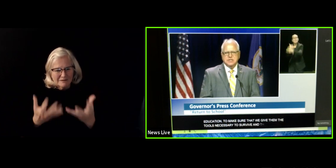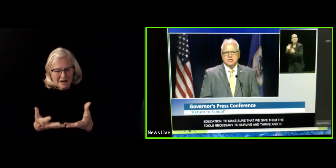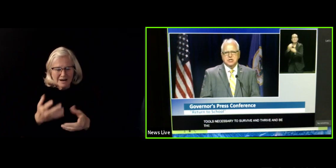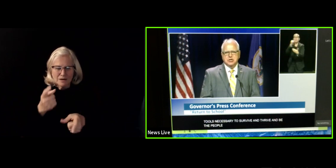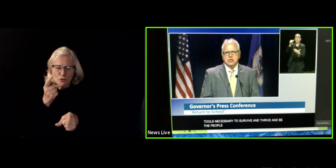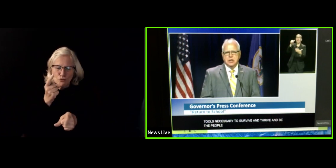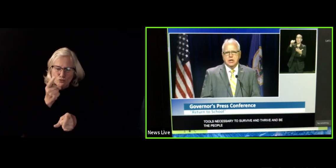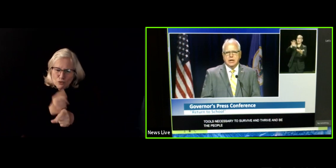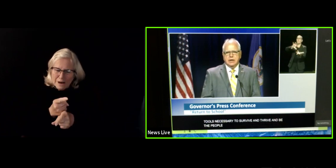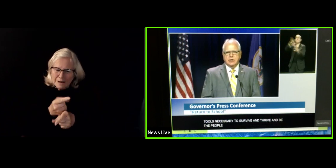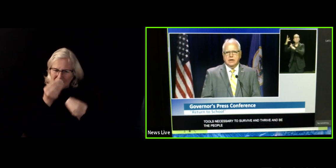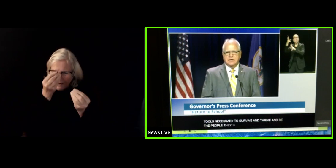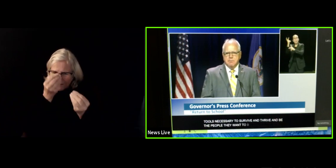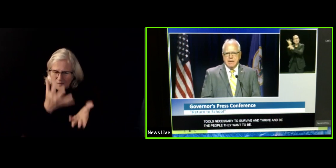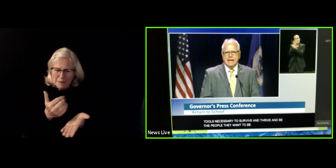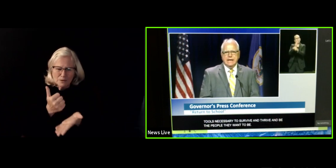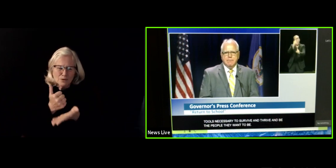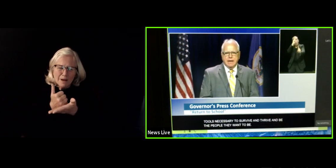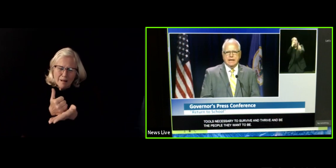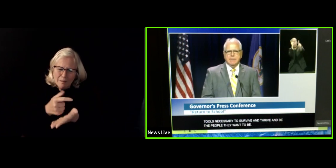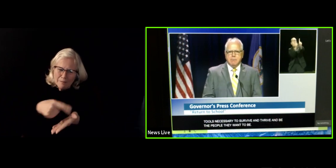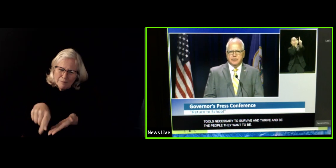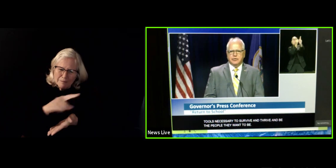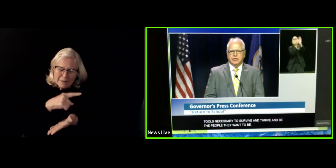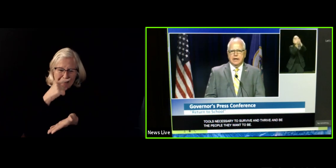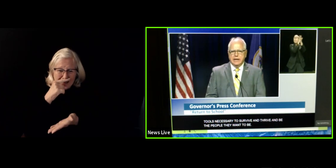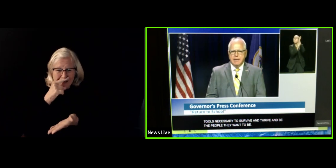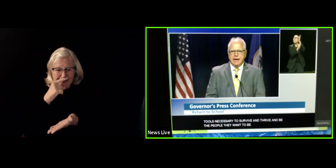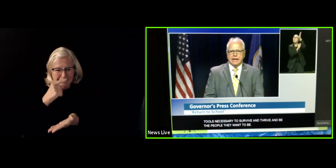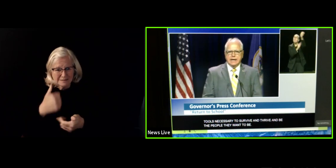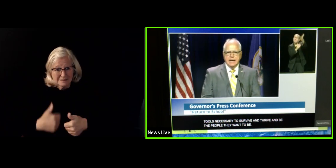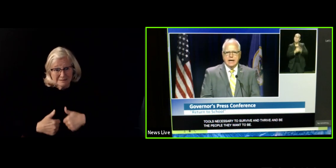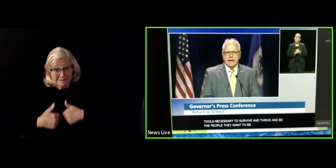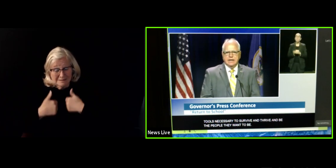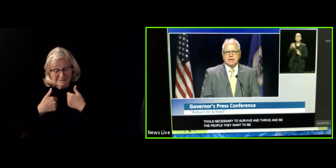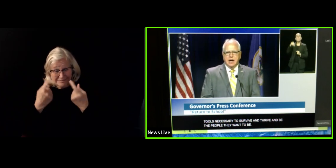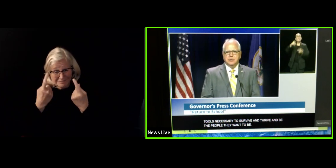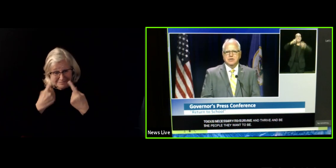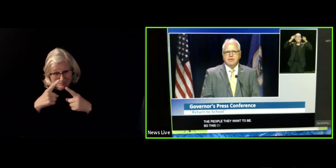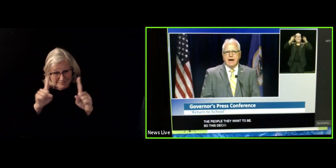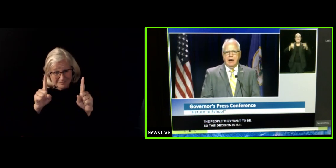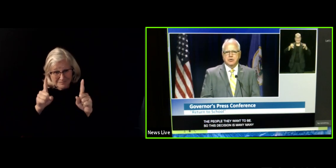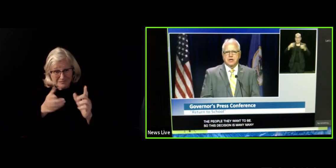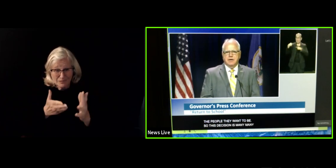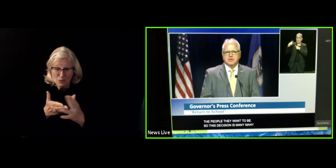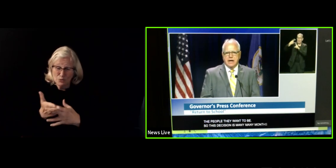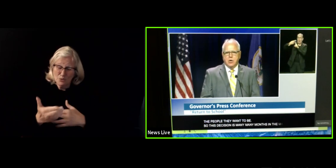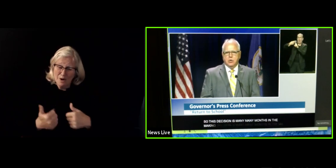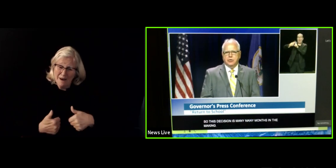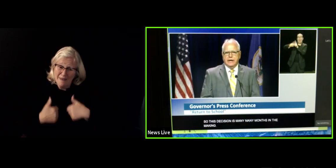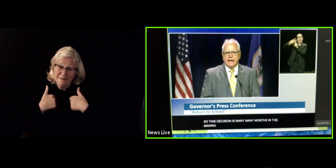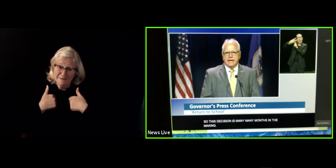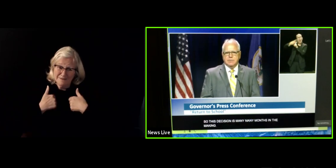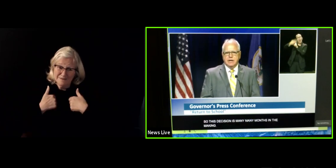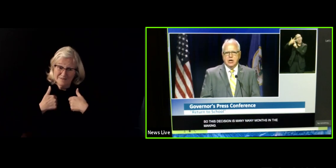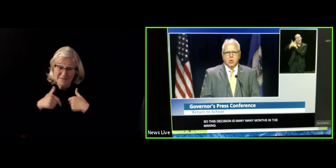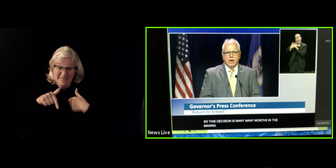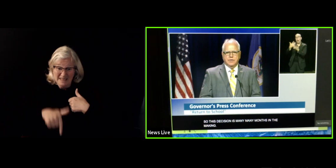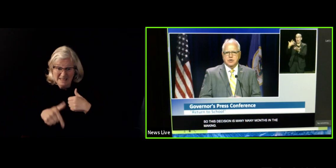this decision is many, many months in the making. It is hundreds of hours of stakeholder